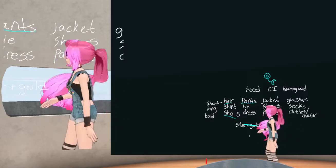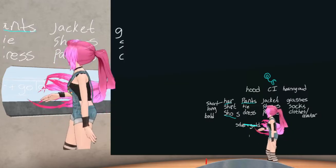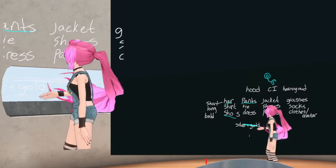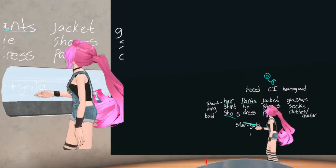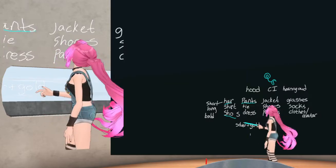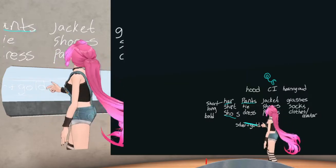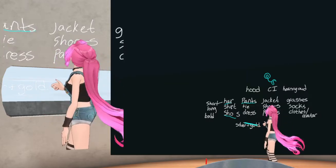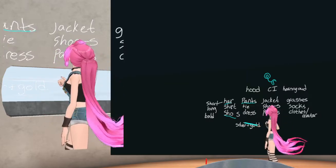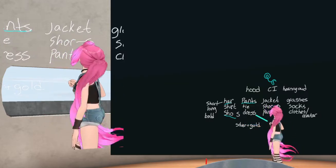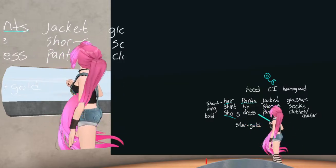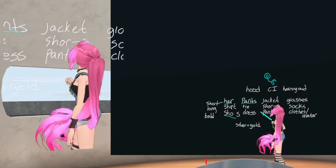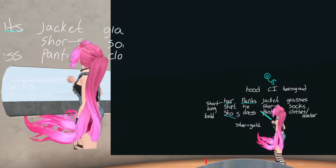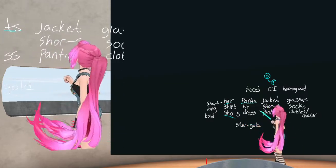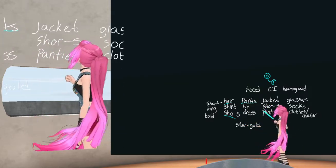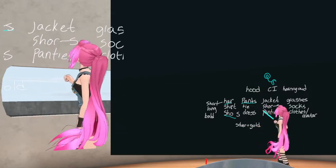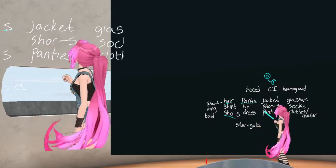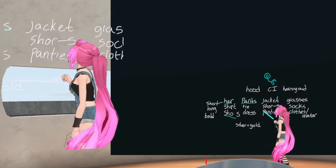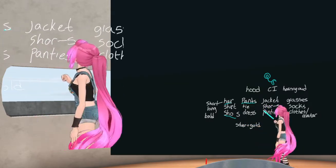Good.